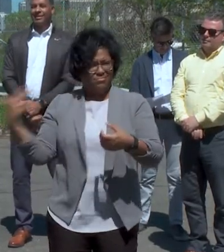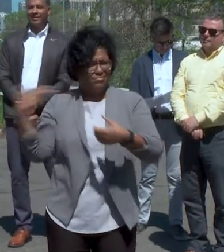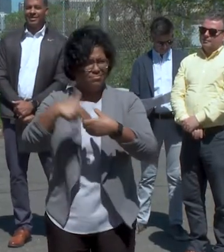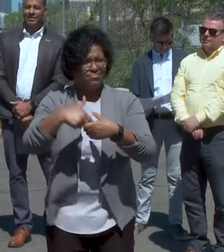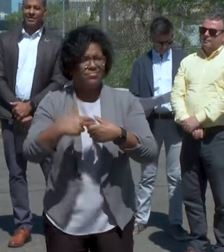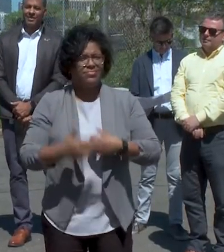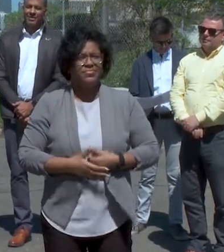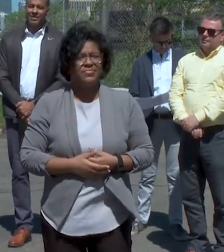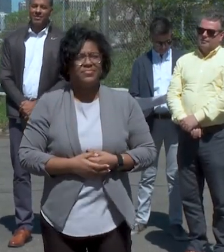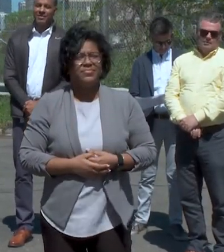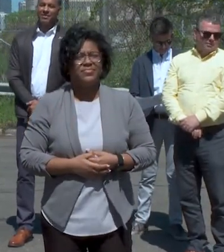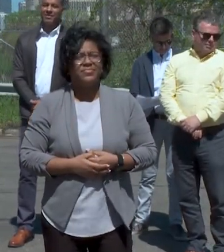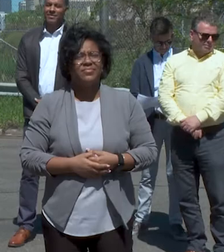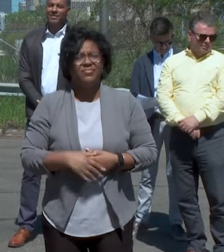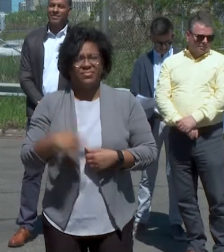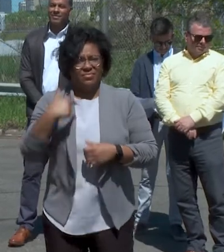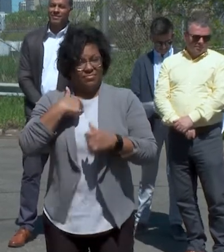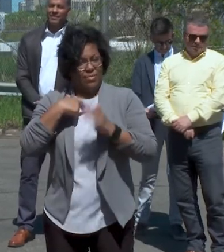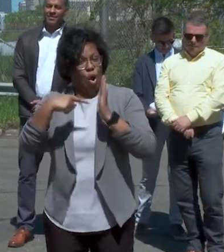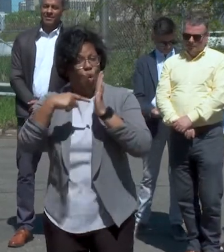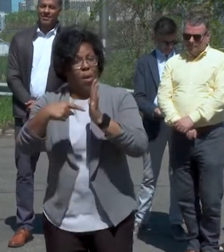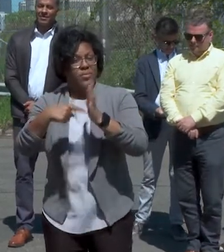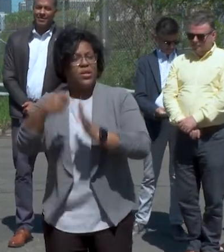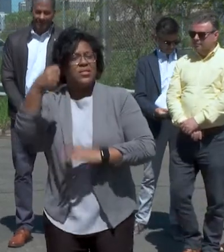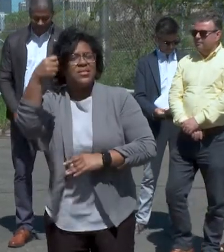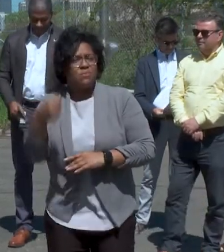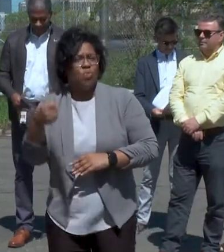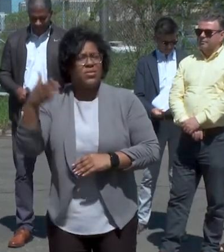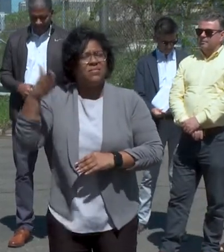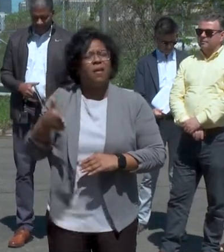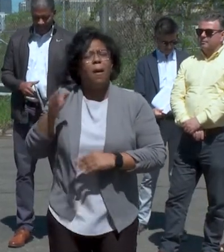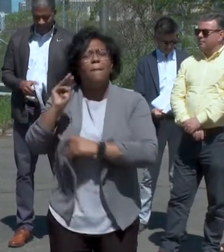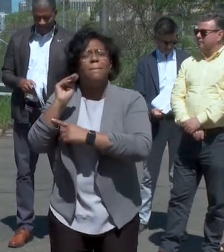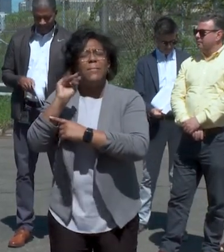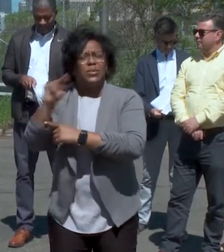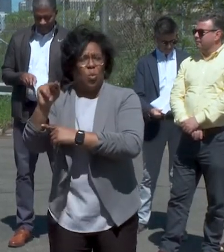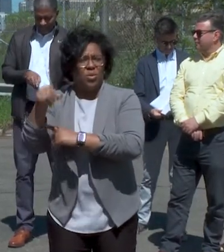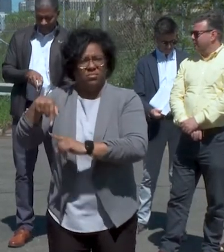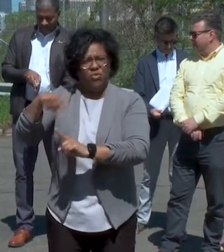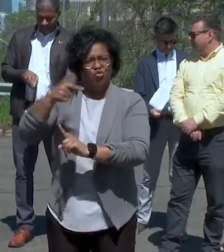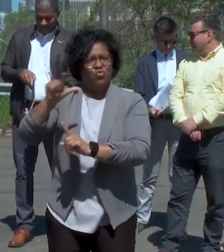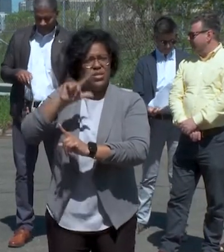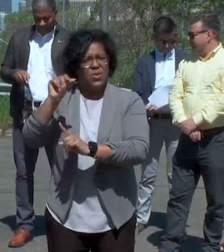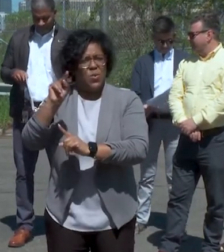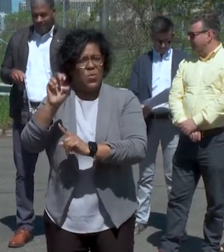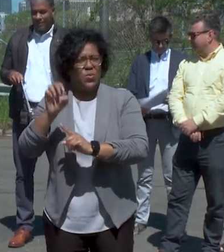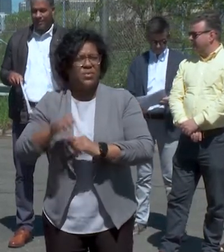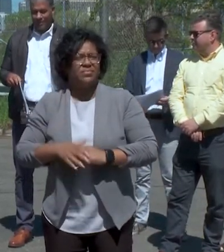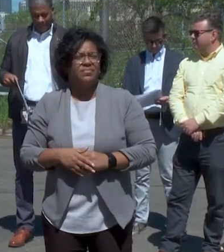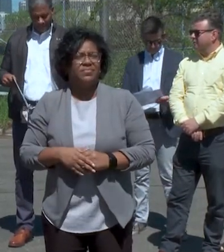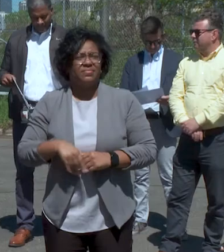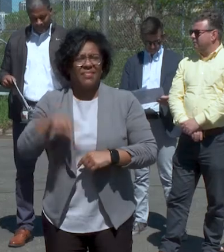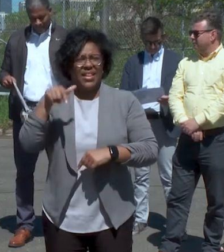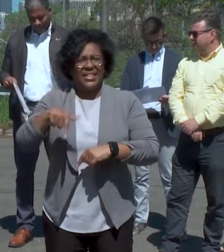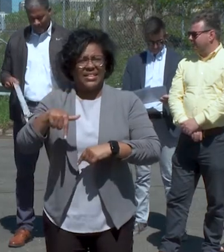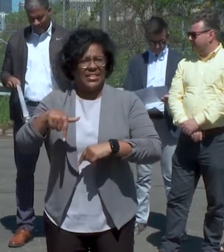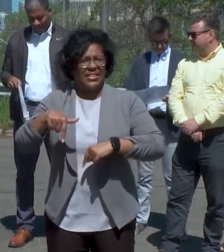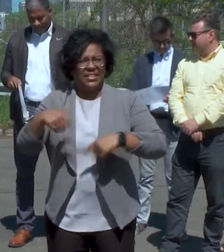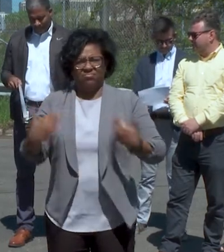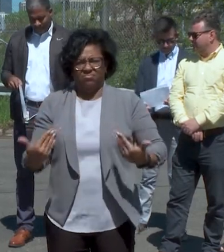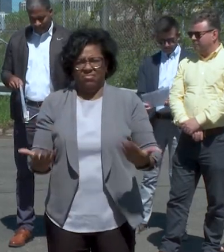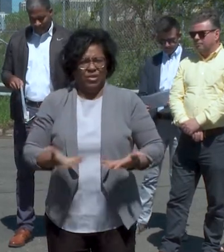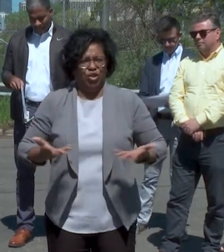represent much of the Southside Green Zone, where industry and where this investment and where history